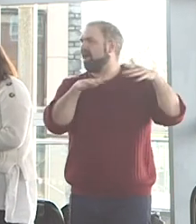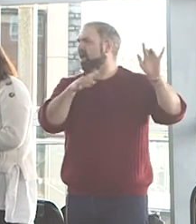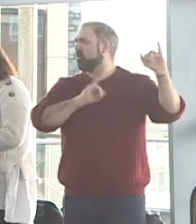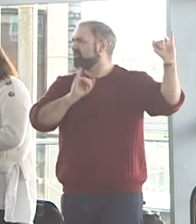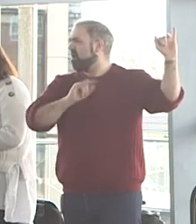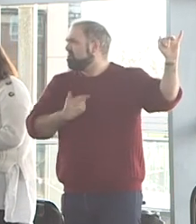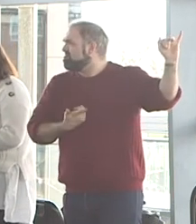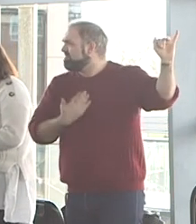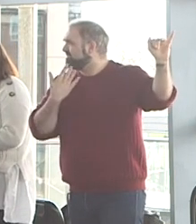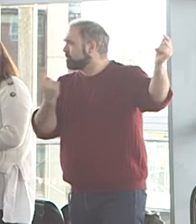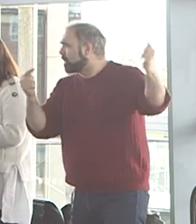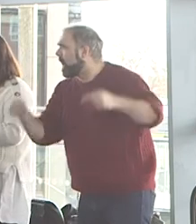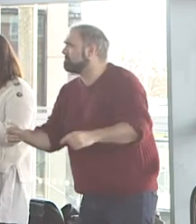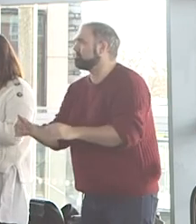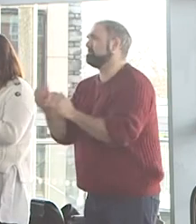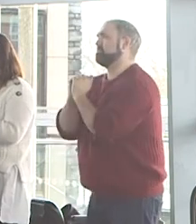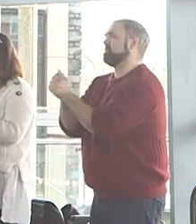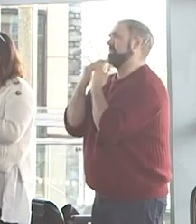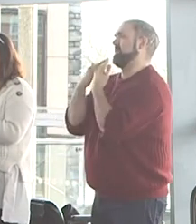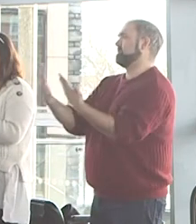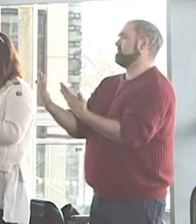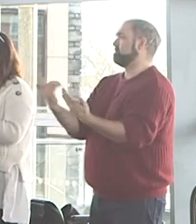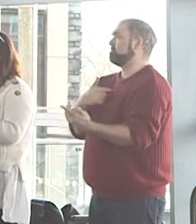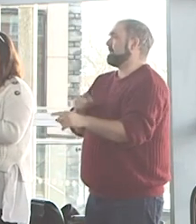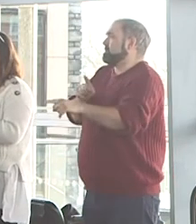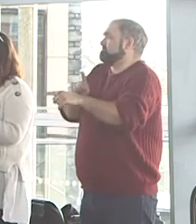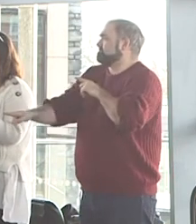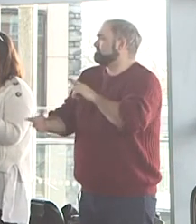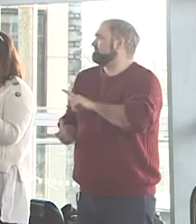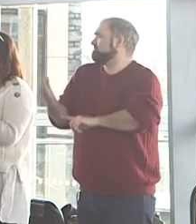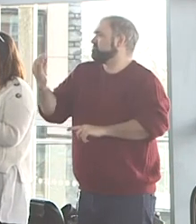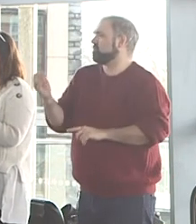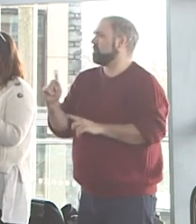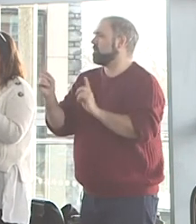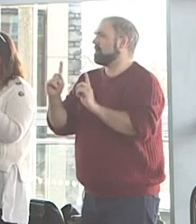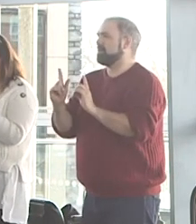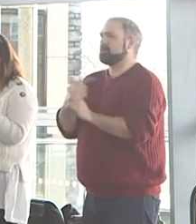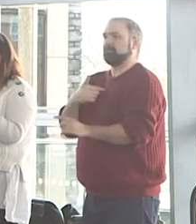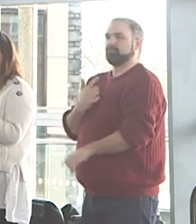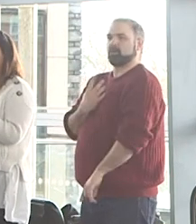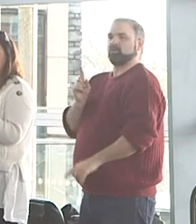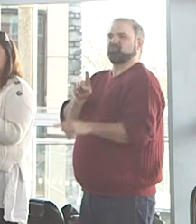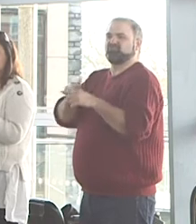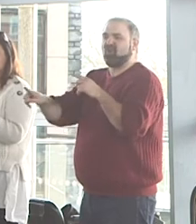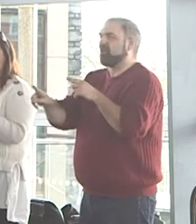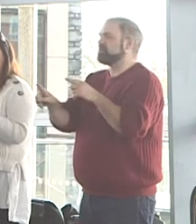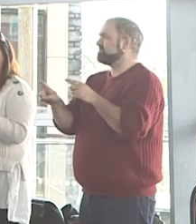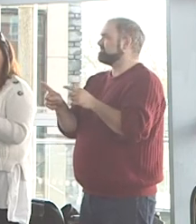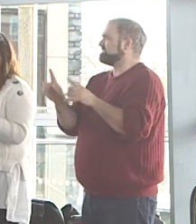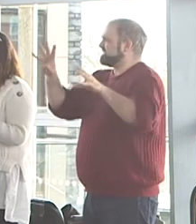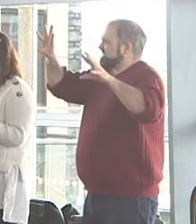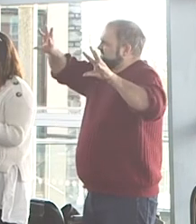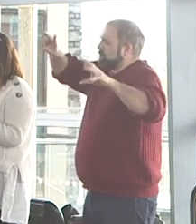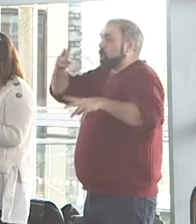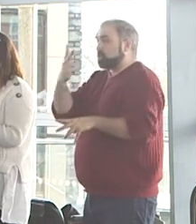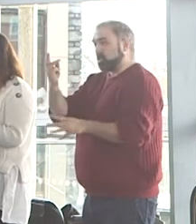come here. So what I would attempt to do today is I'm going to attempt to cram into